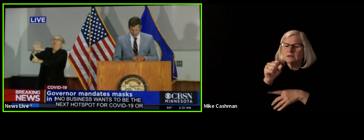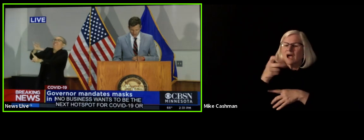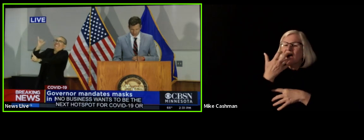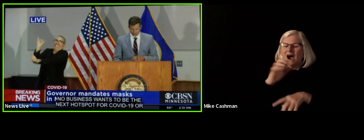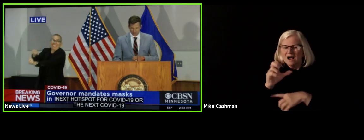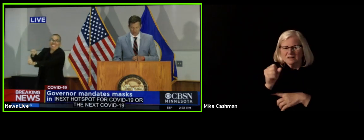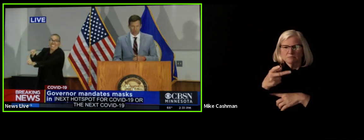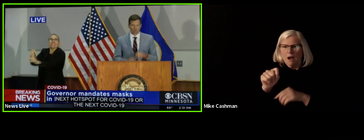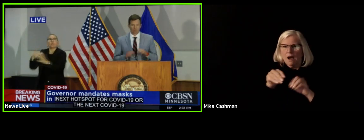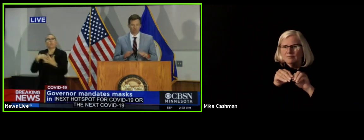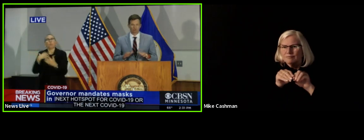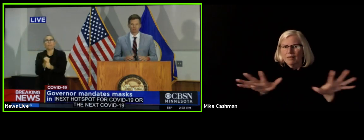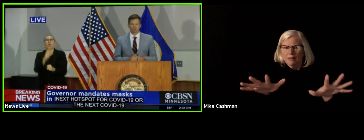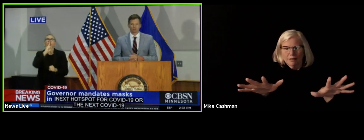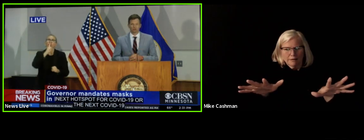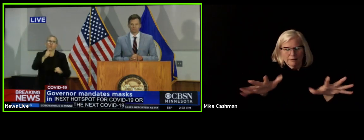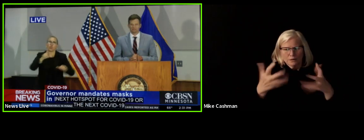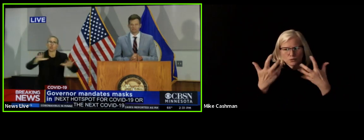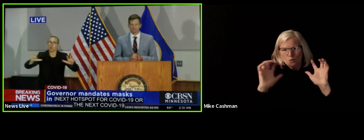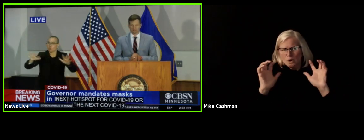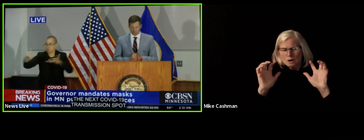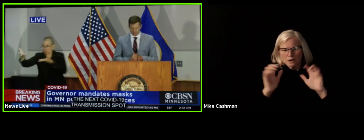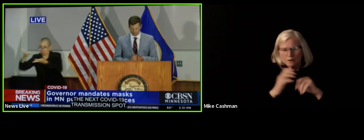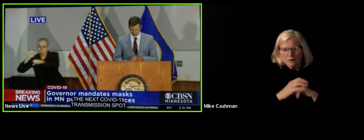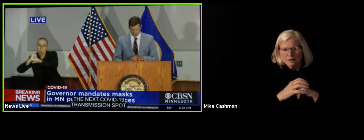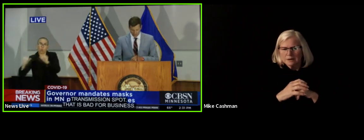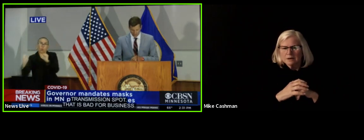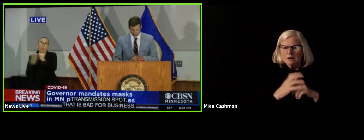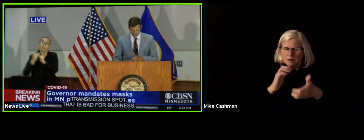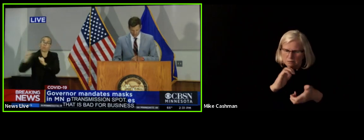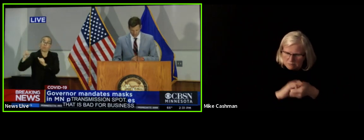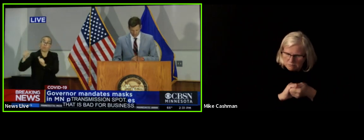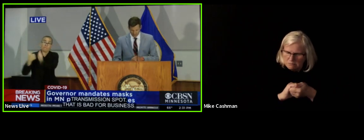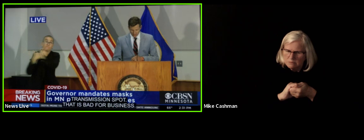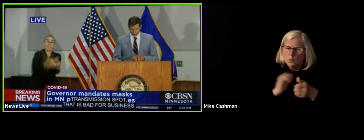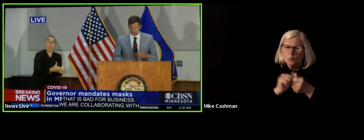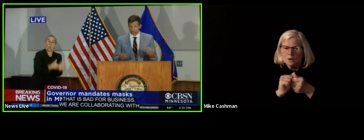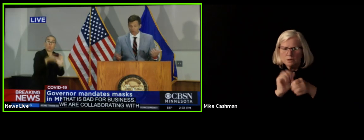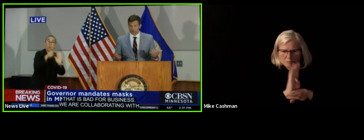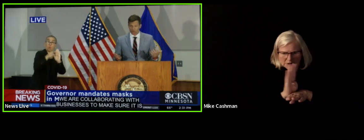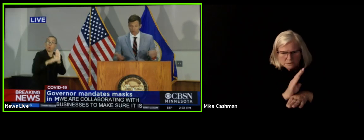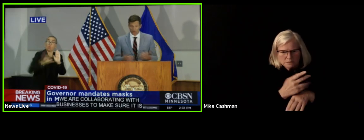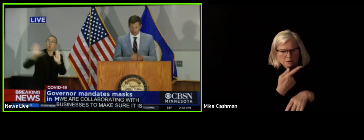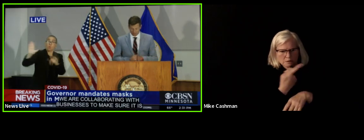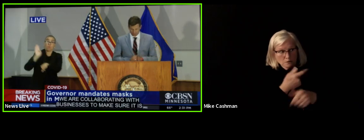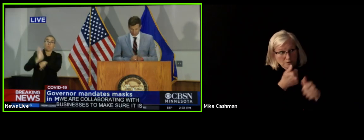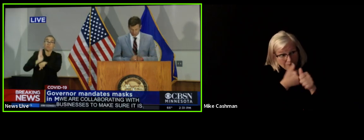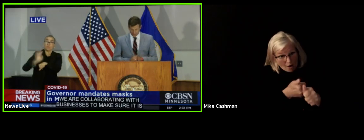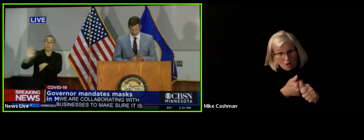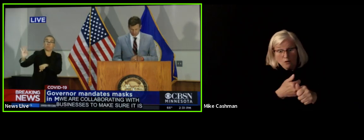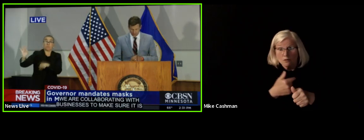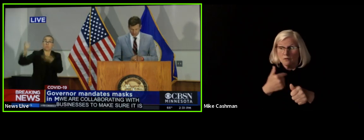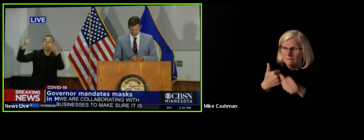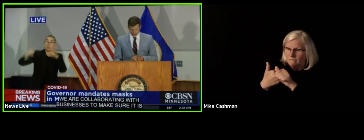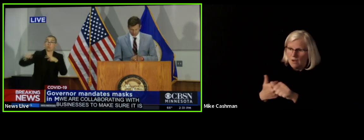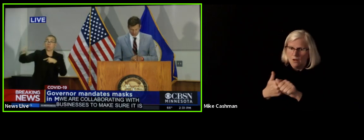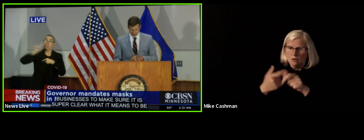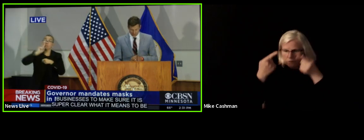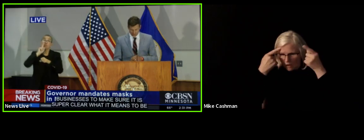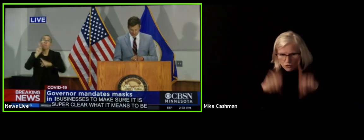collaborating with business to make sure it's just super clear what it means to be compliant if you are a business. First of all, it means you have to ensure all of your workers are